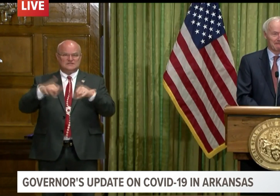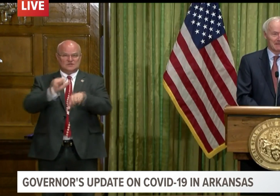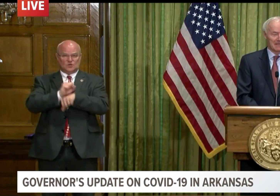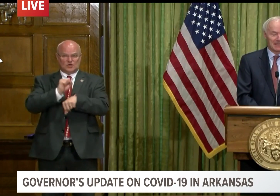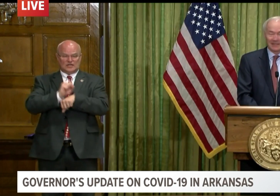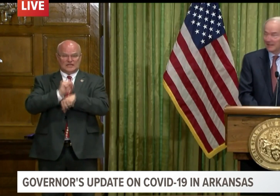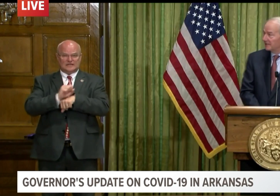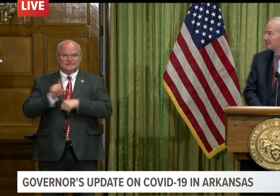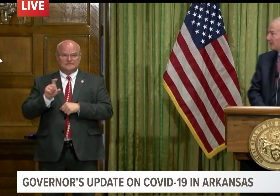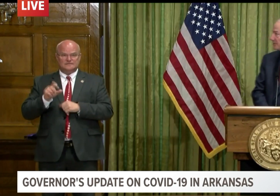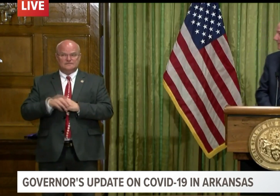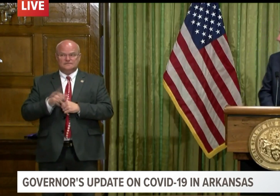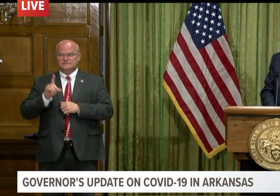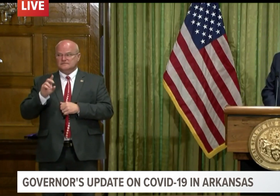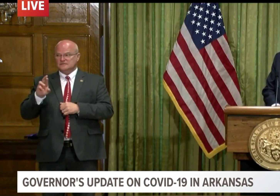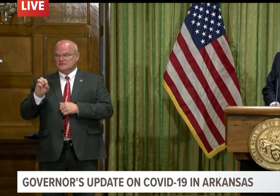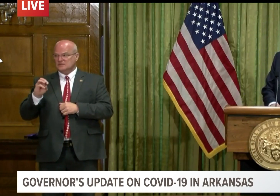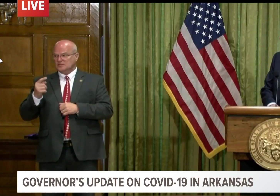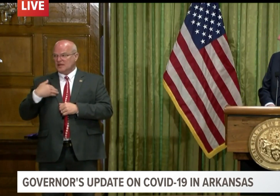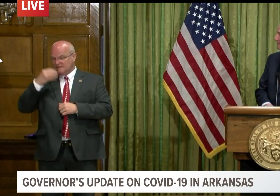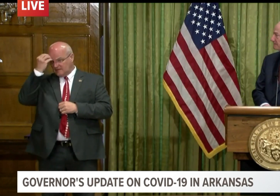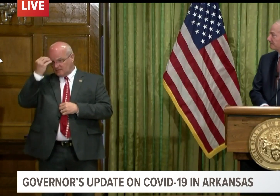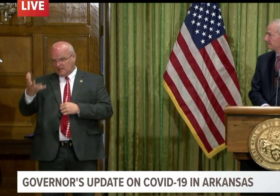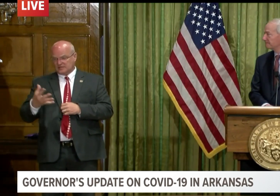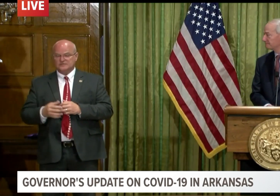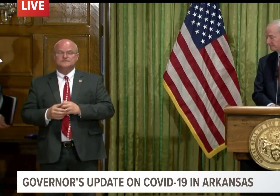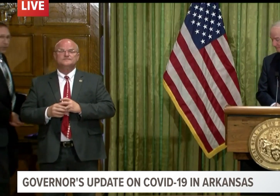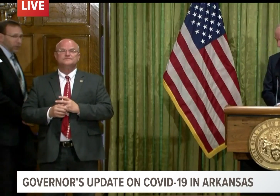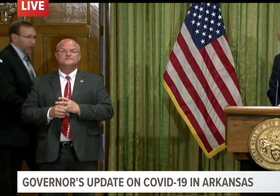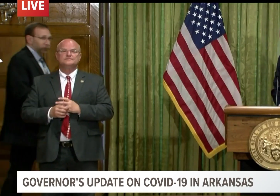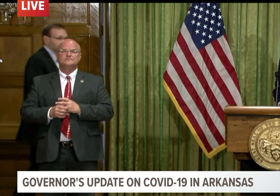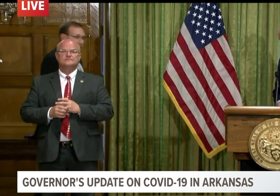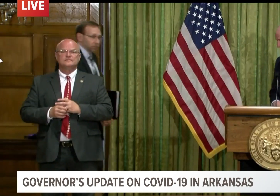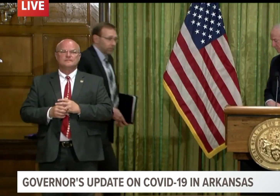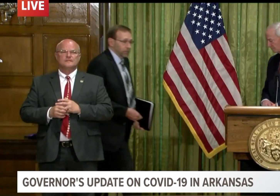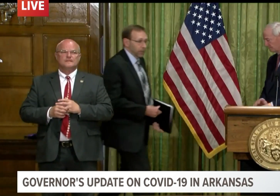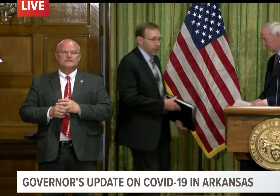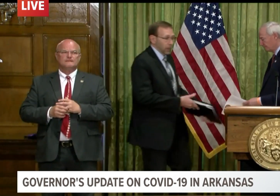working? Dr. Smith, do you have that information? No,